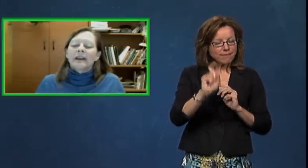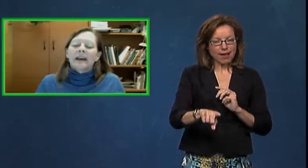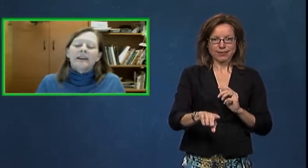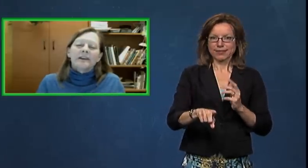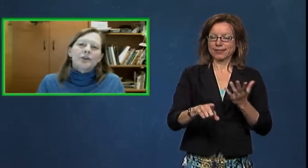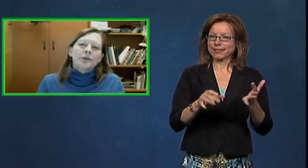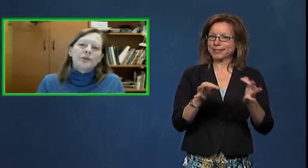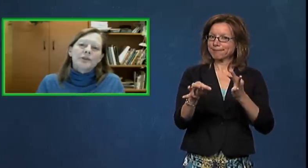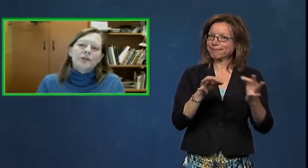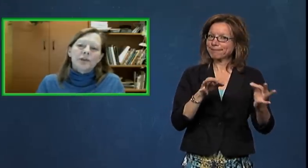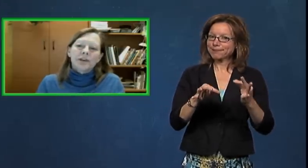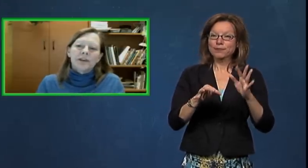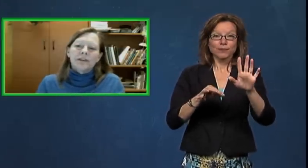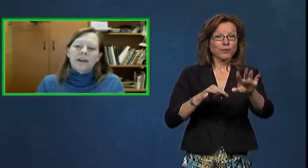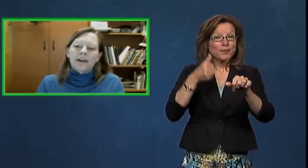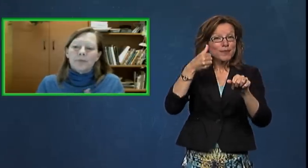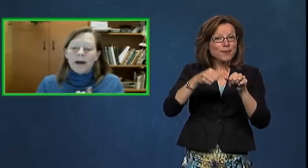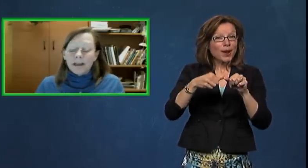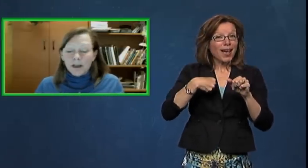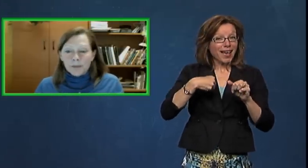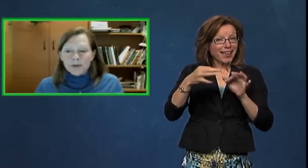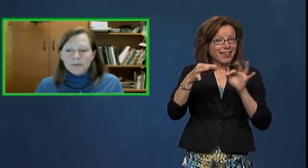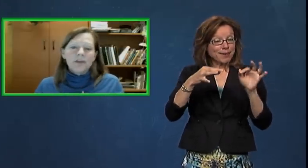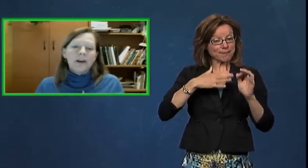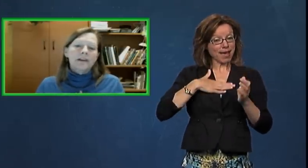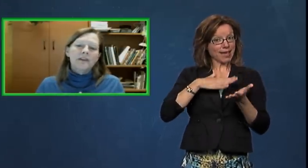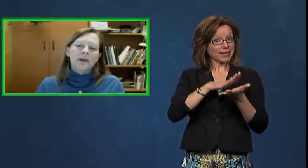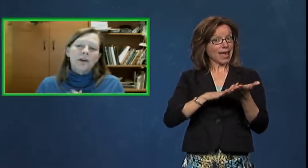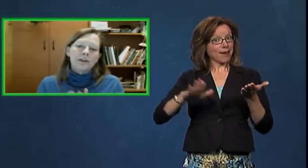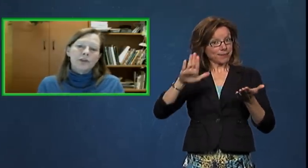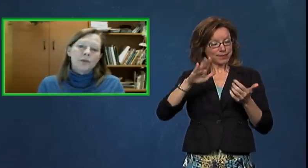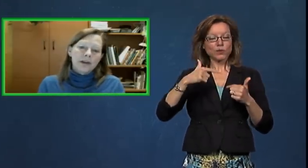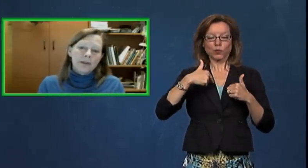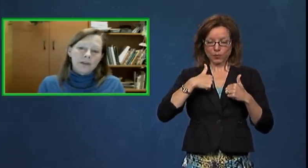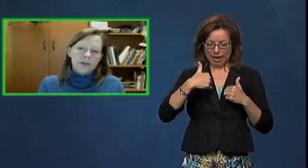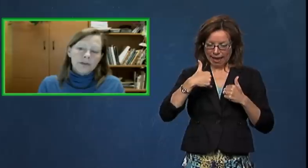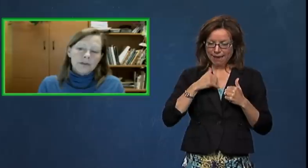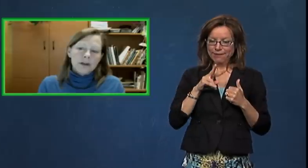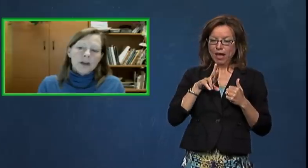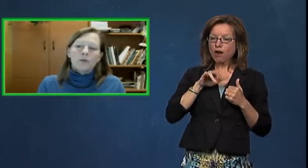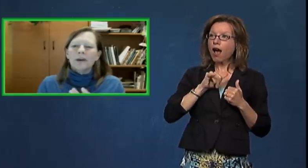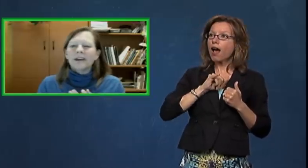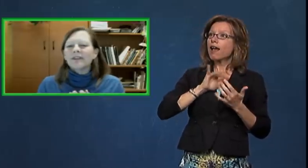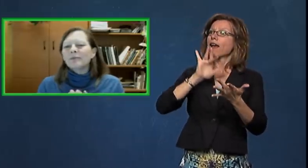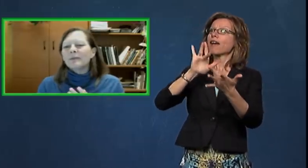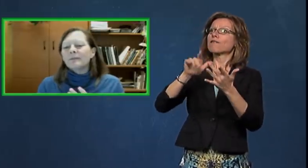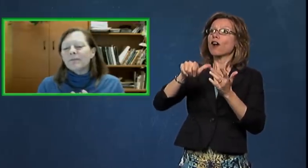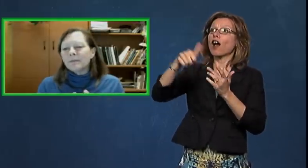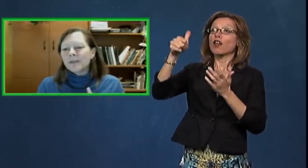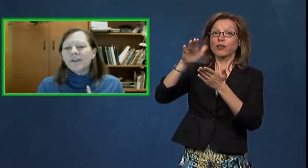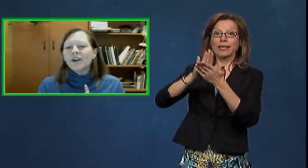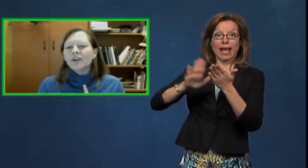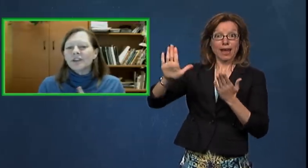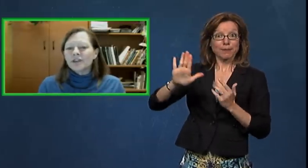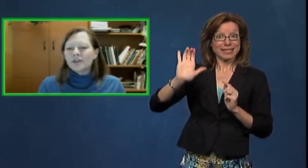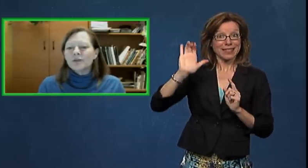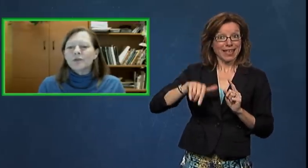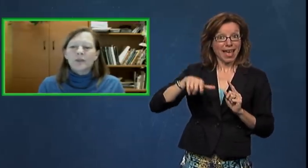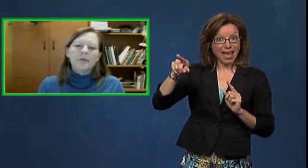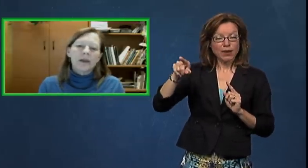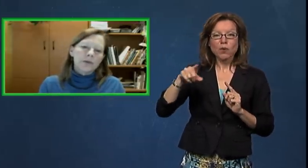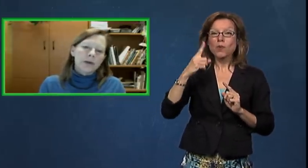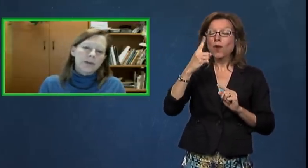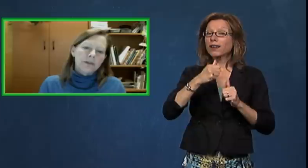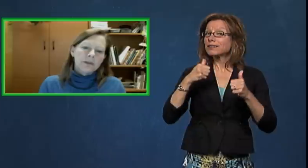When I told you the story that my campus provided VRI to another, one of the difficult issues